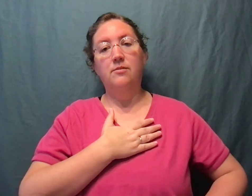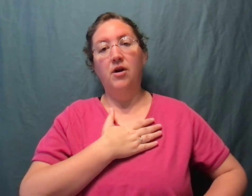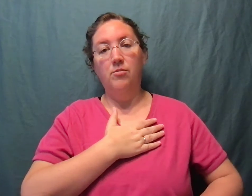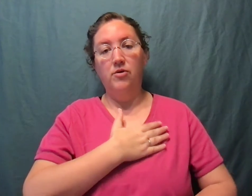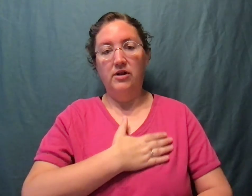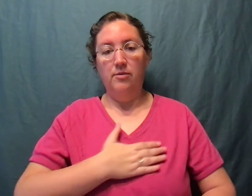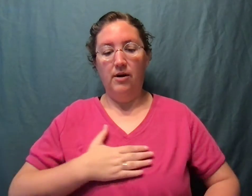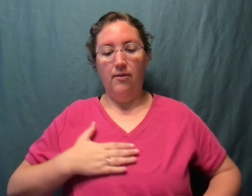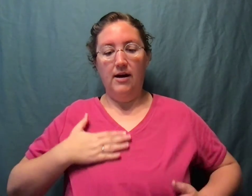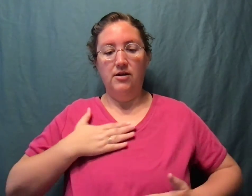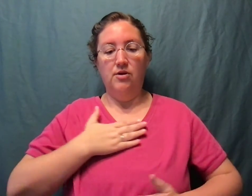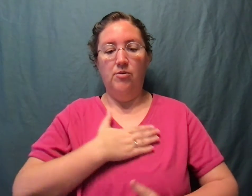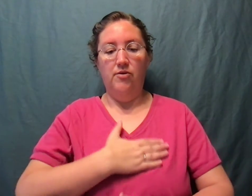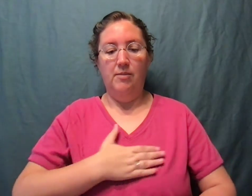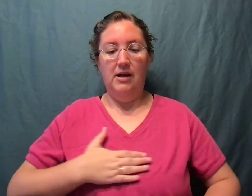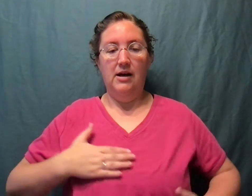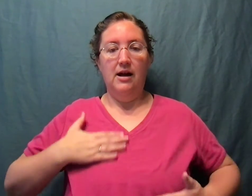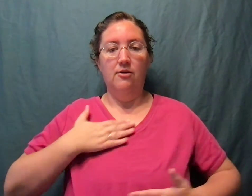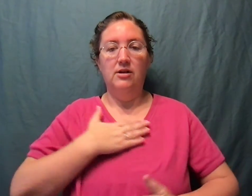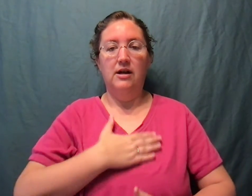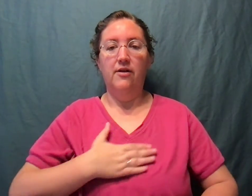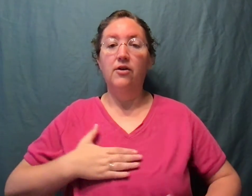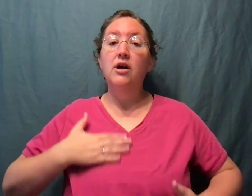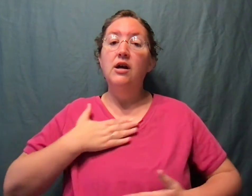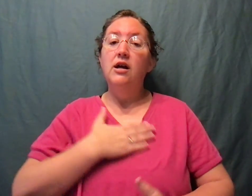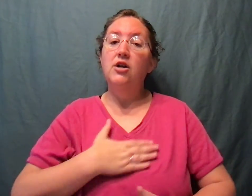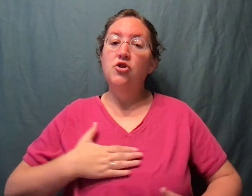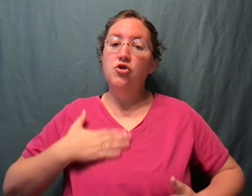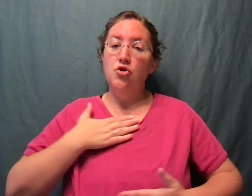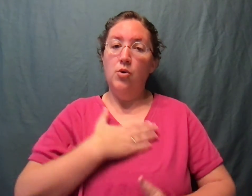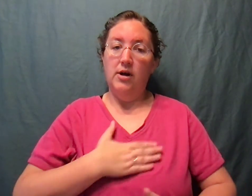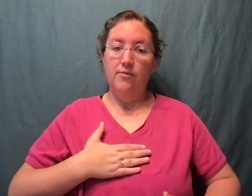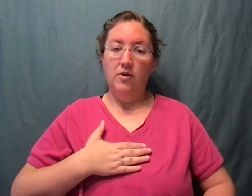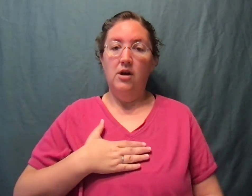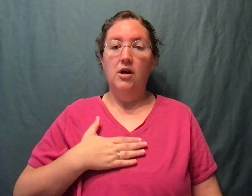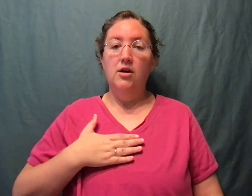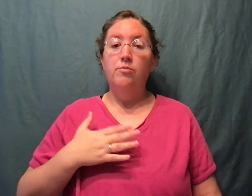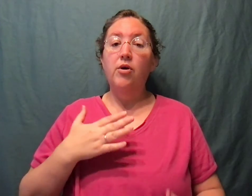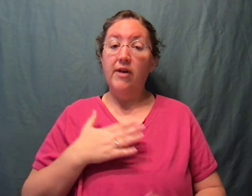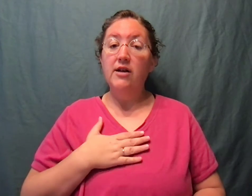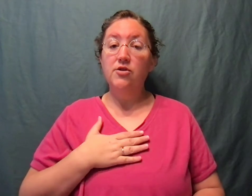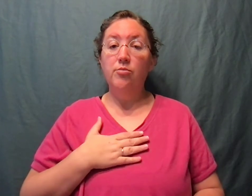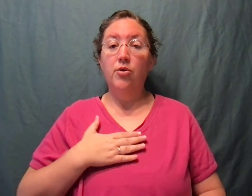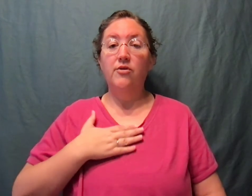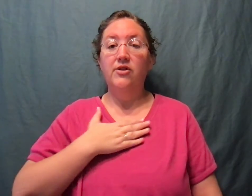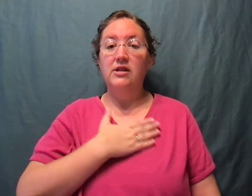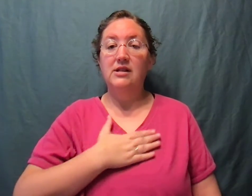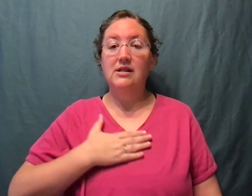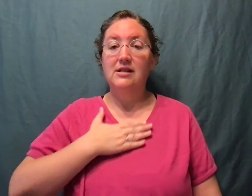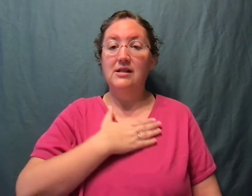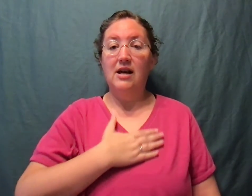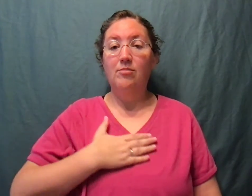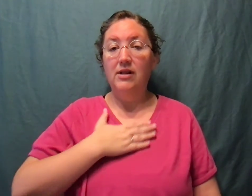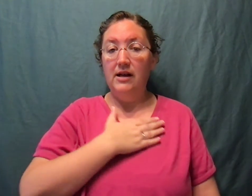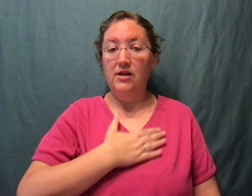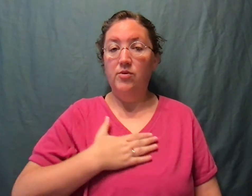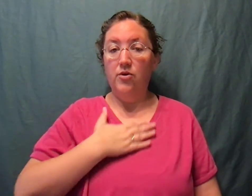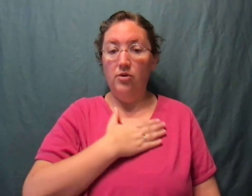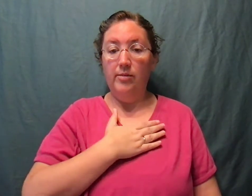bottom, moving to my right. So I move them in and out together. Enjoy. Both hands are important for this because this is a sign please with only my